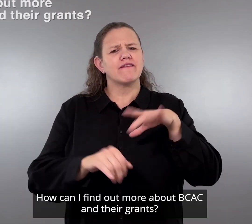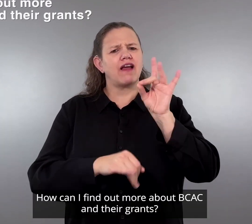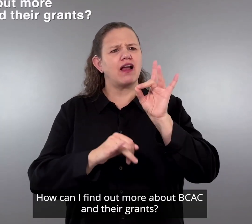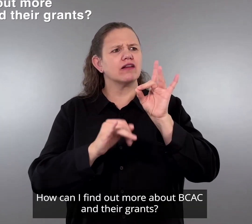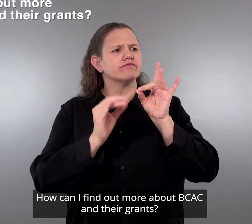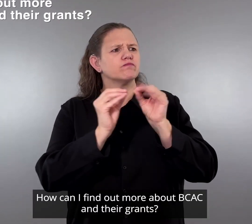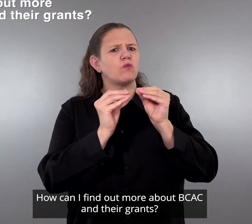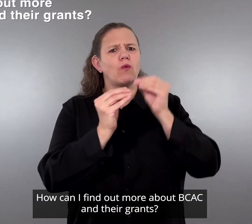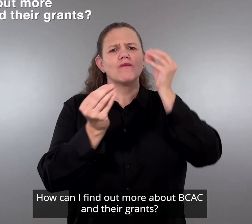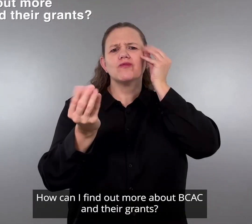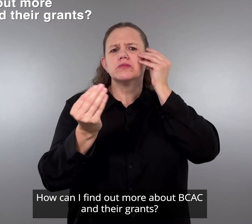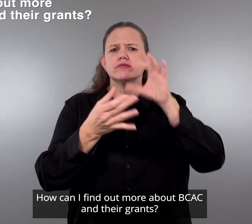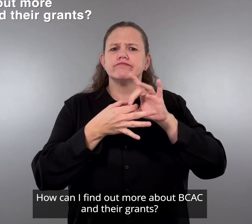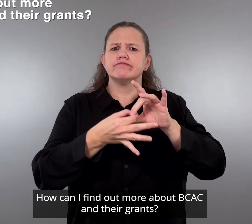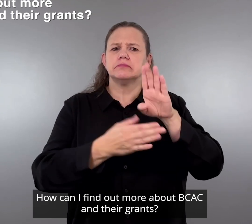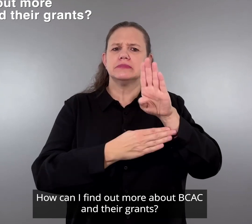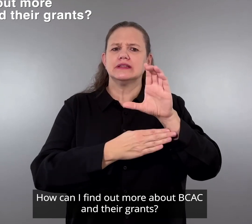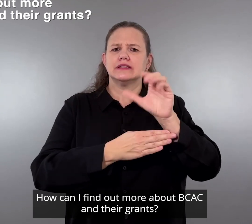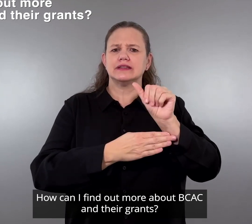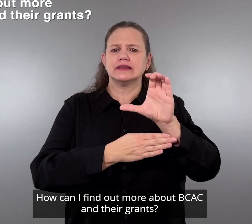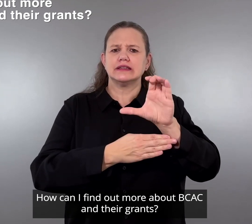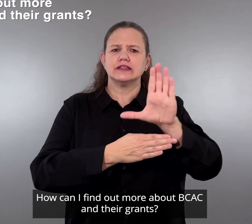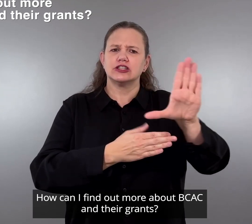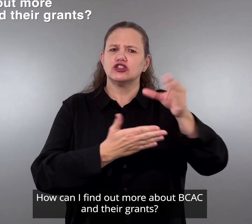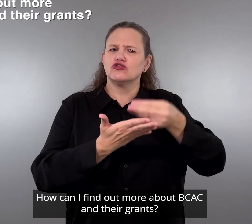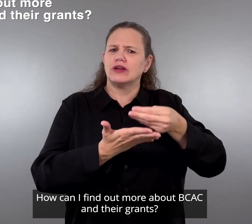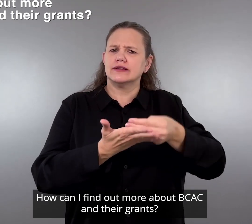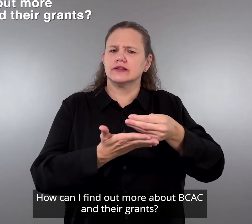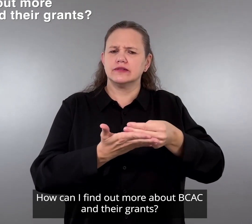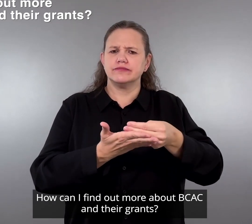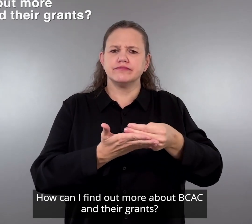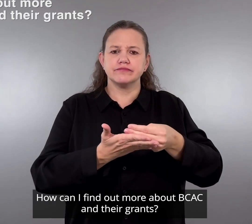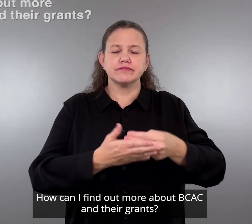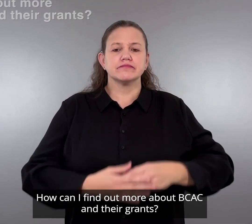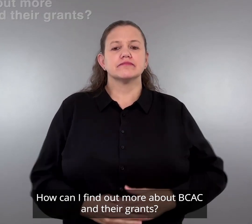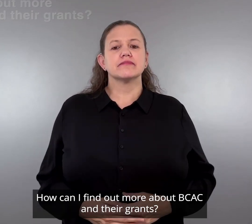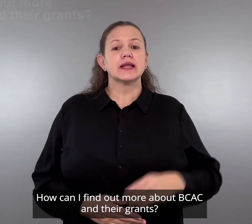How can I find out more about BCAC and their grants?